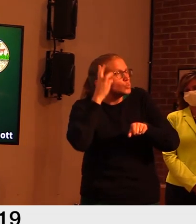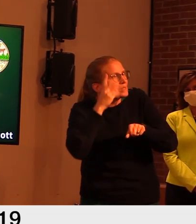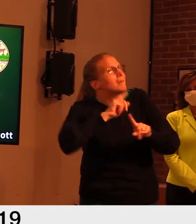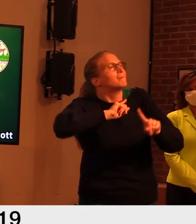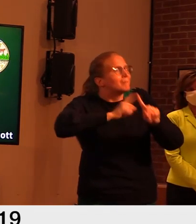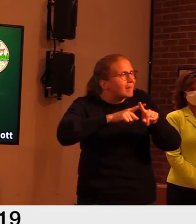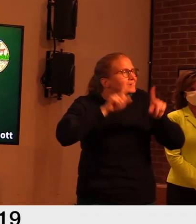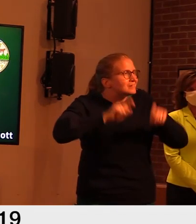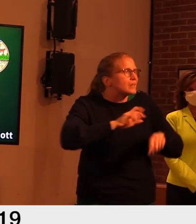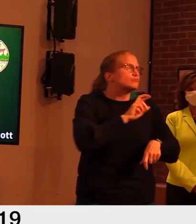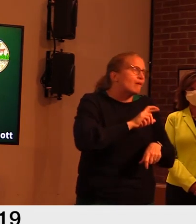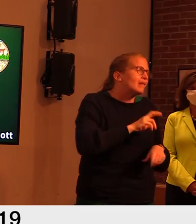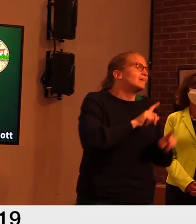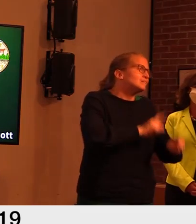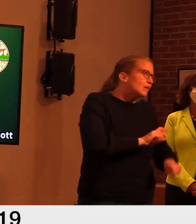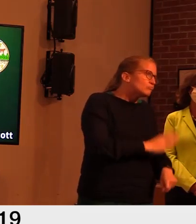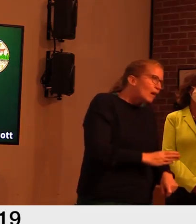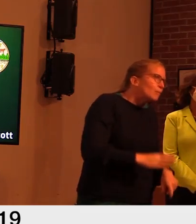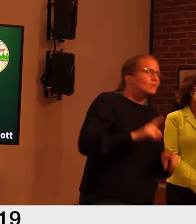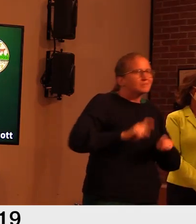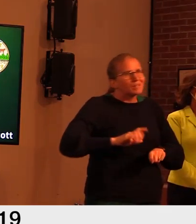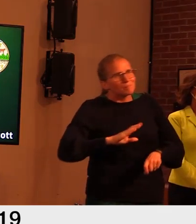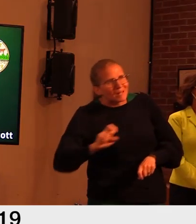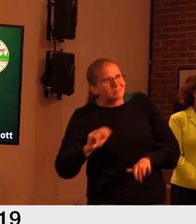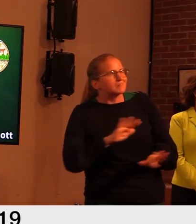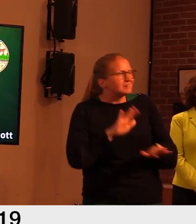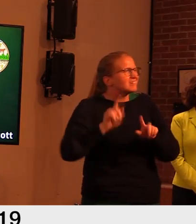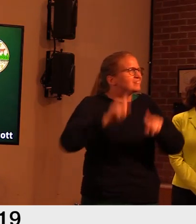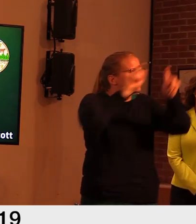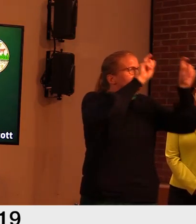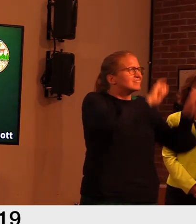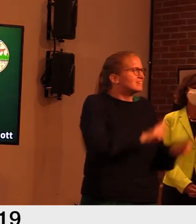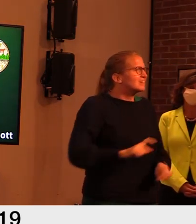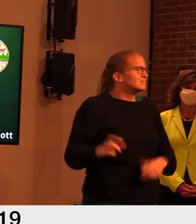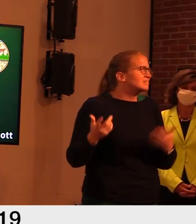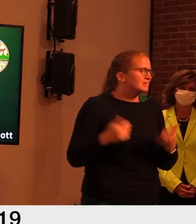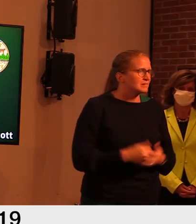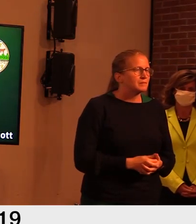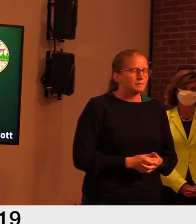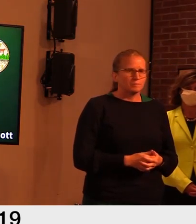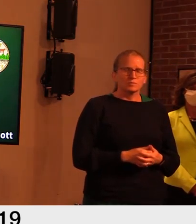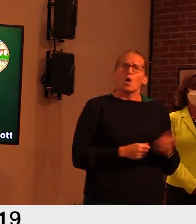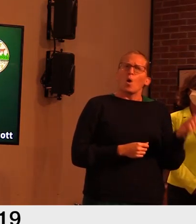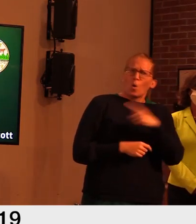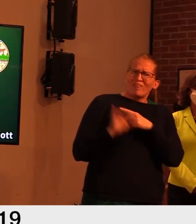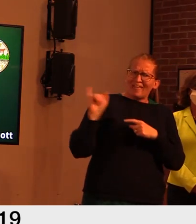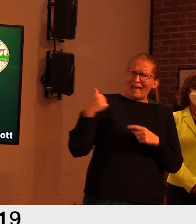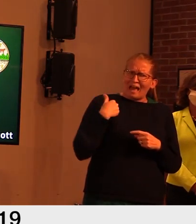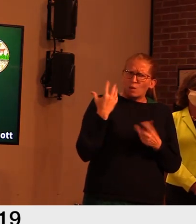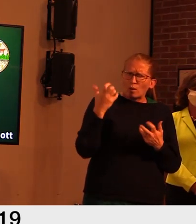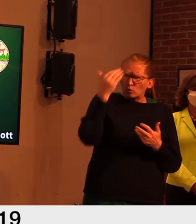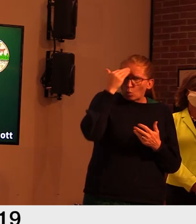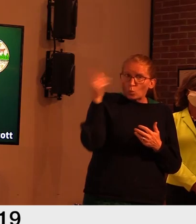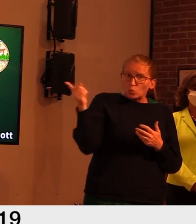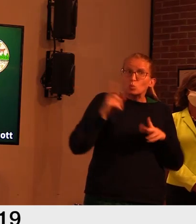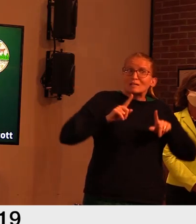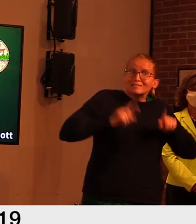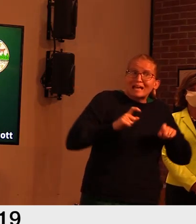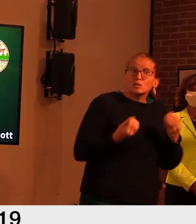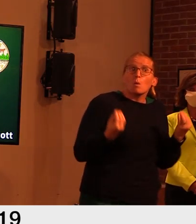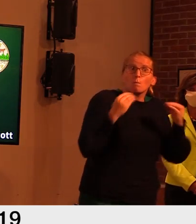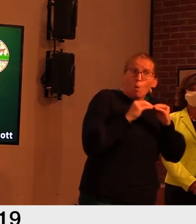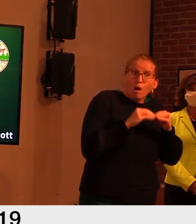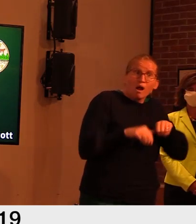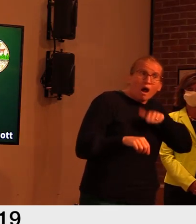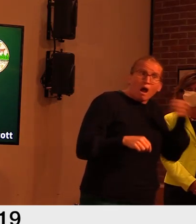range. And that's, of course, on a portion of the state, as opposed to all of the